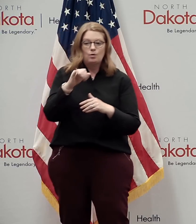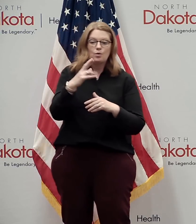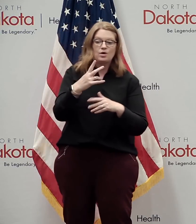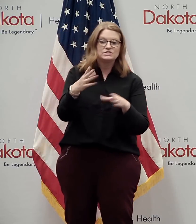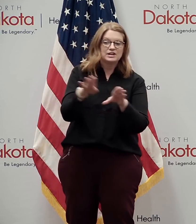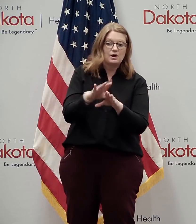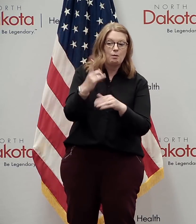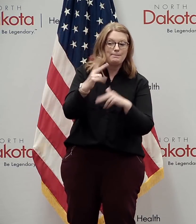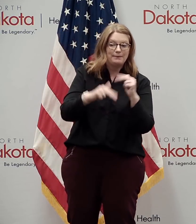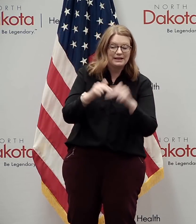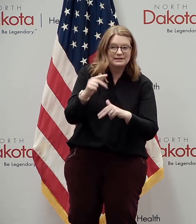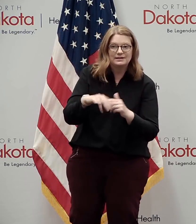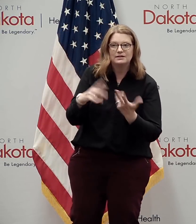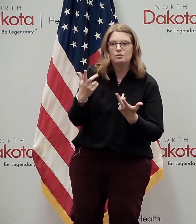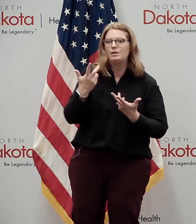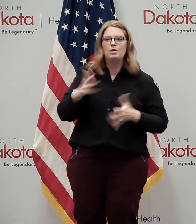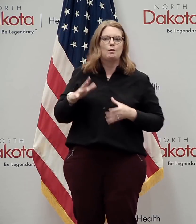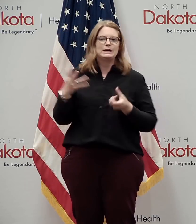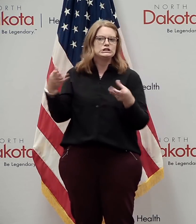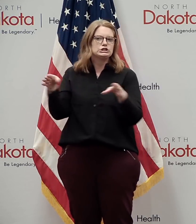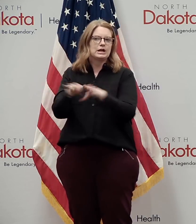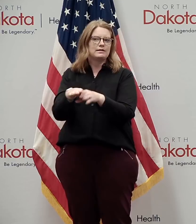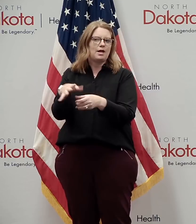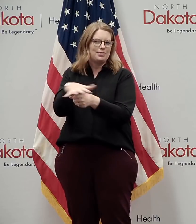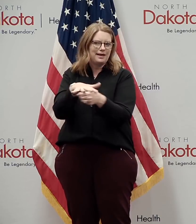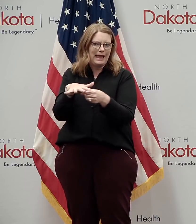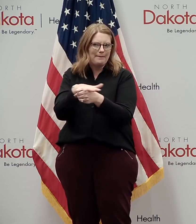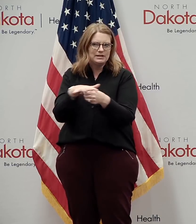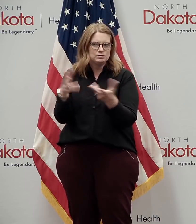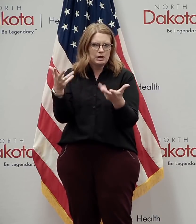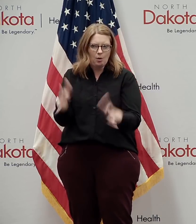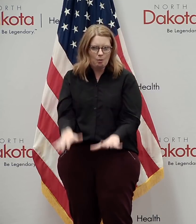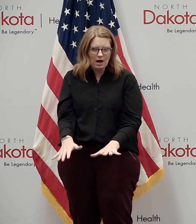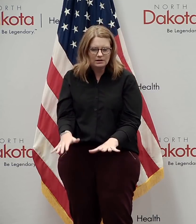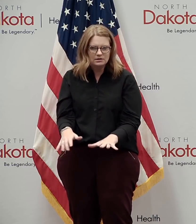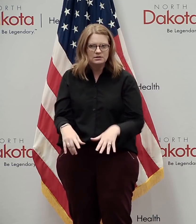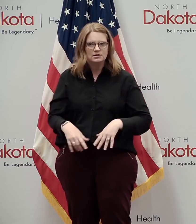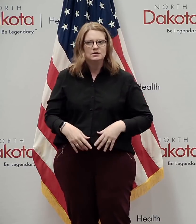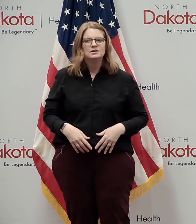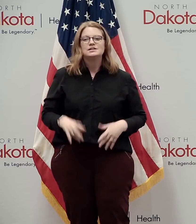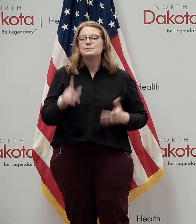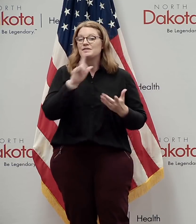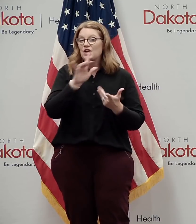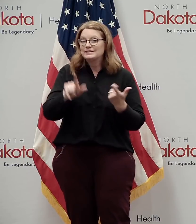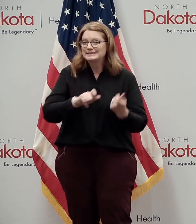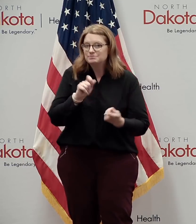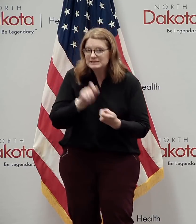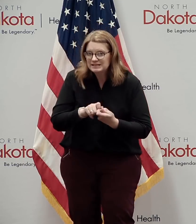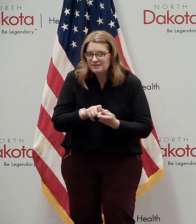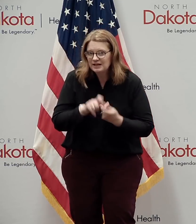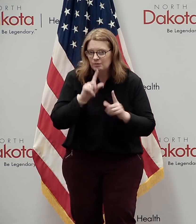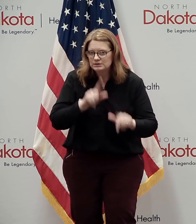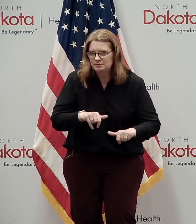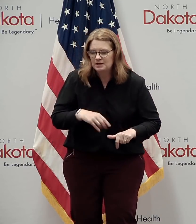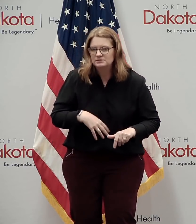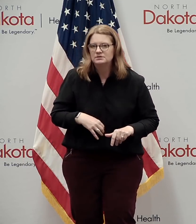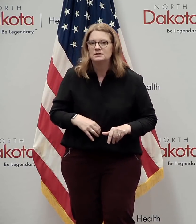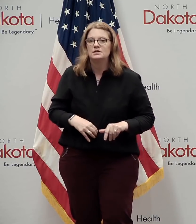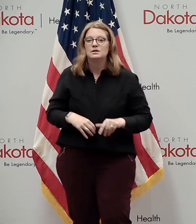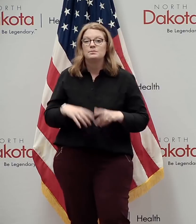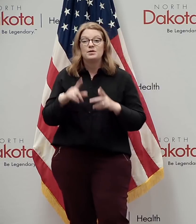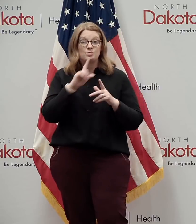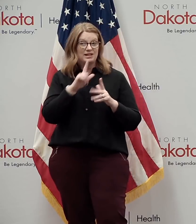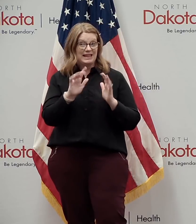campus. It'd be better to shut down a campus than the whole higher ed system. And so again, being targeted in terms of our response, but the way we're able to